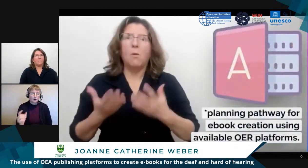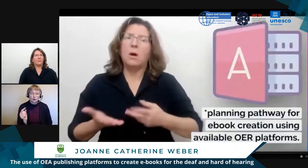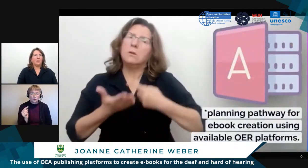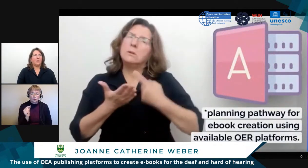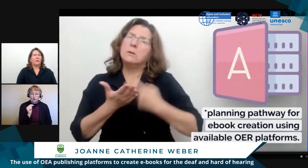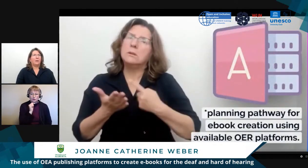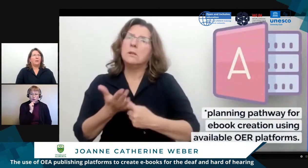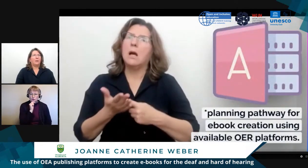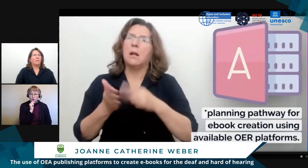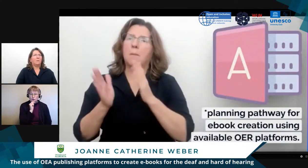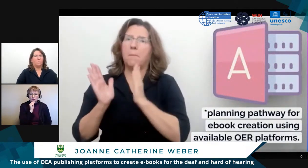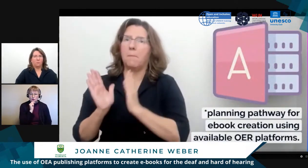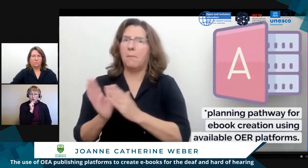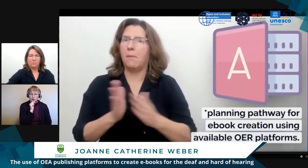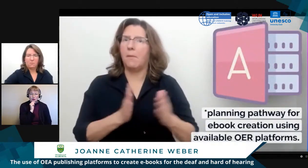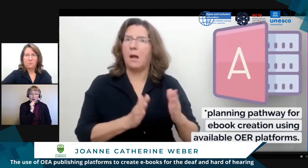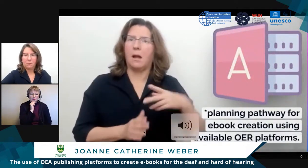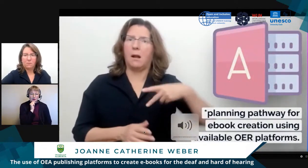No.